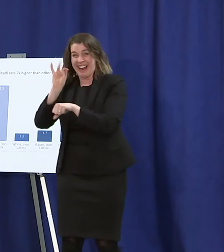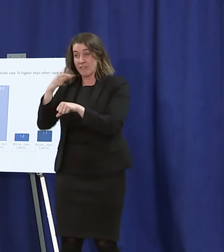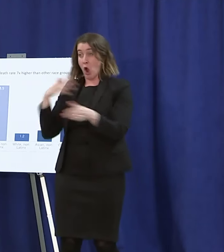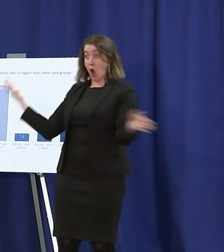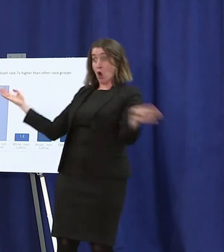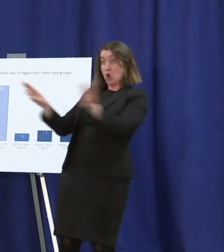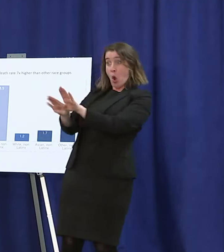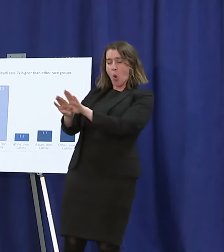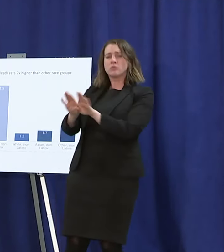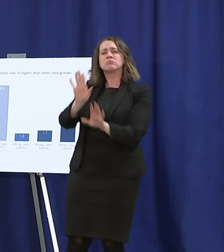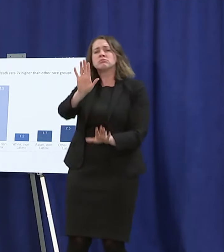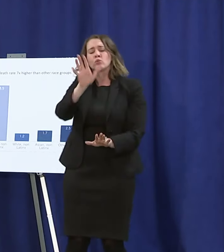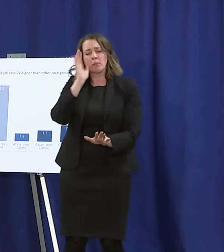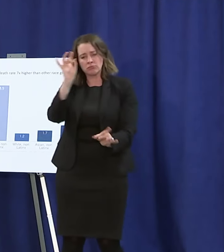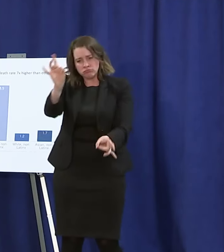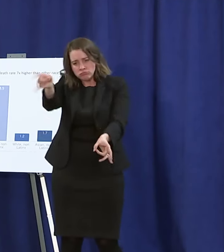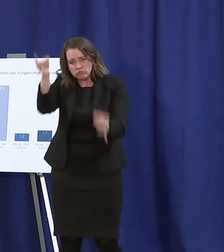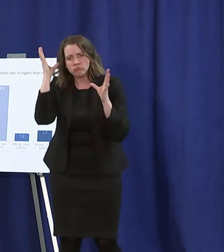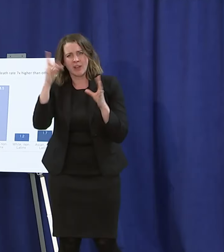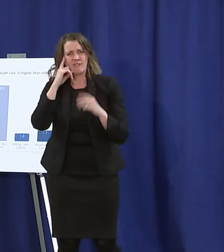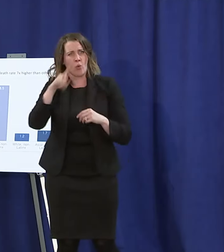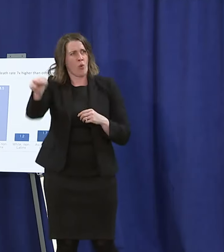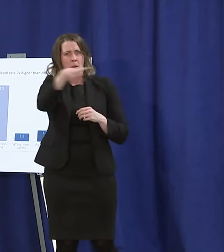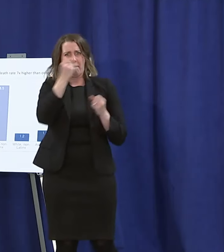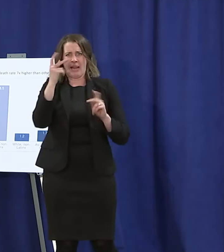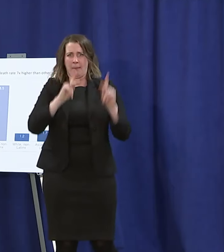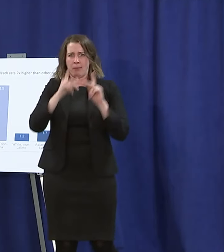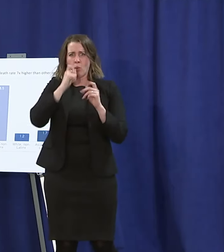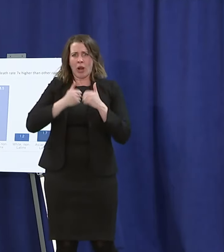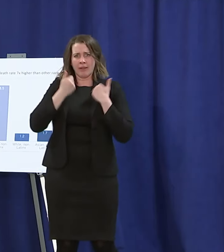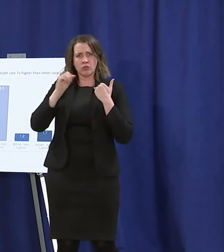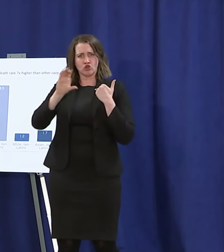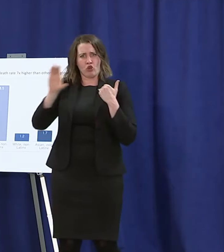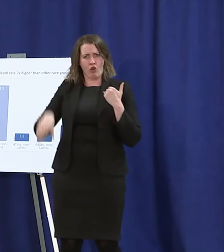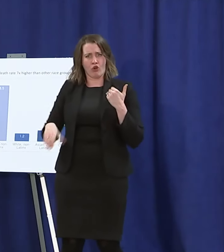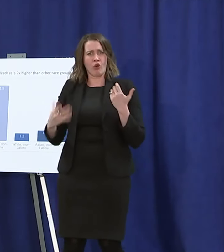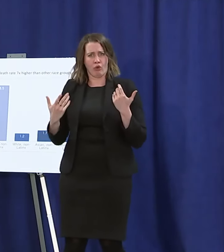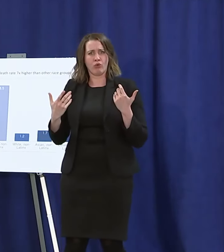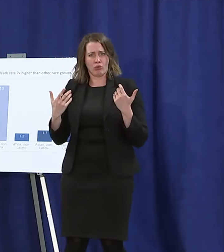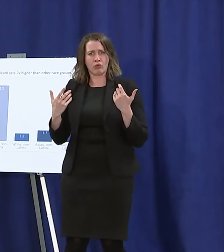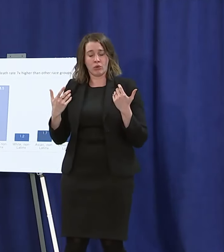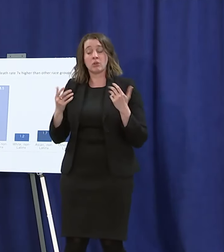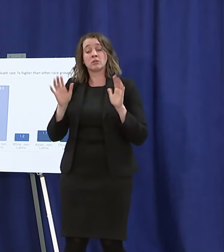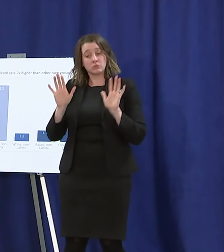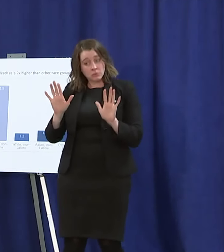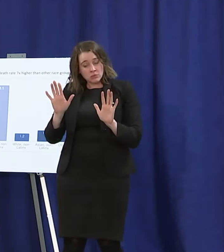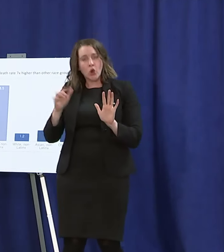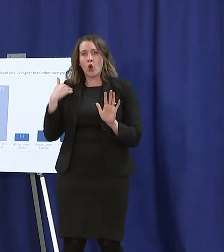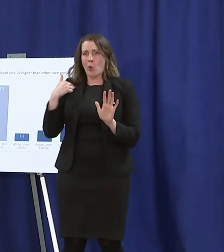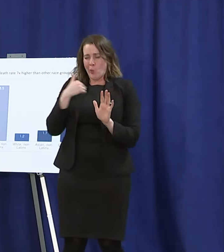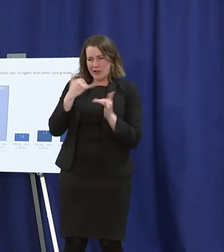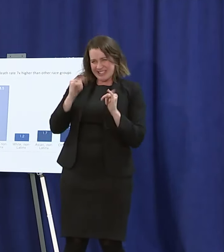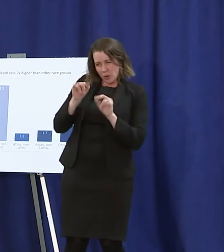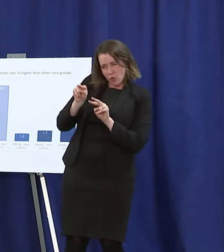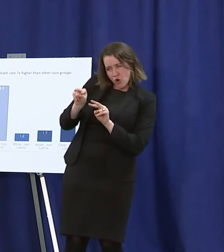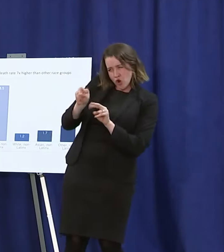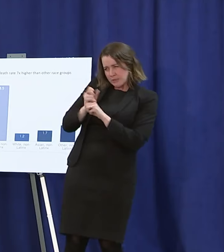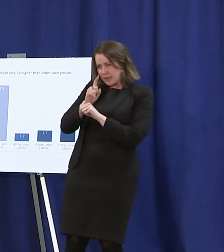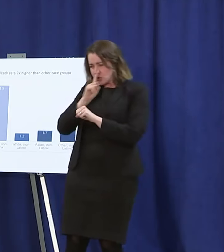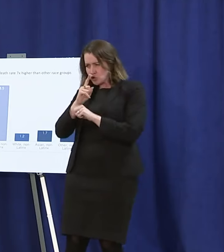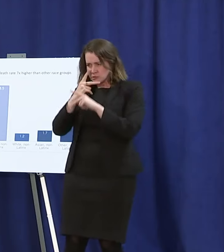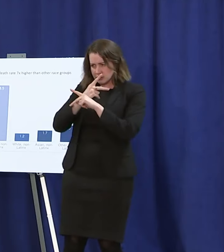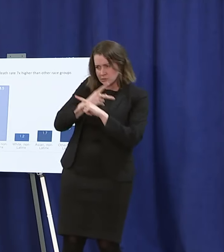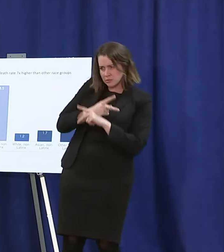would be catastrophic for lots of neighborhoods across our city. But what we are remaining diligent on is making